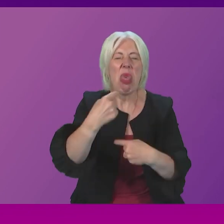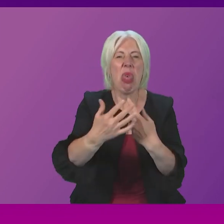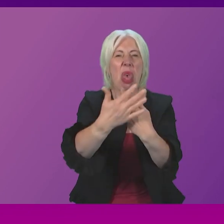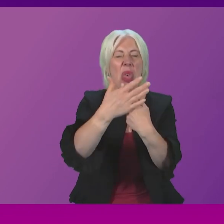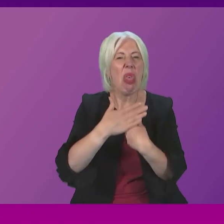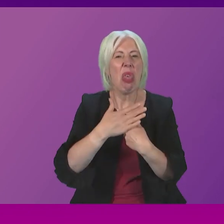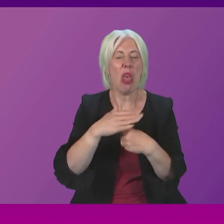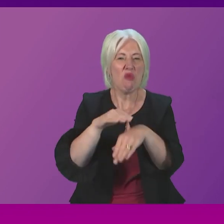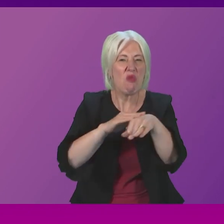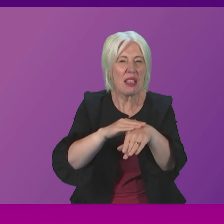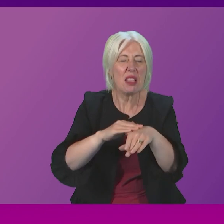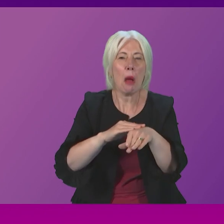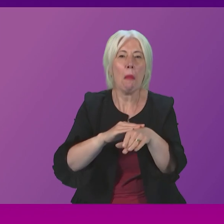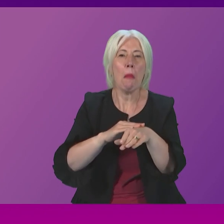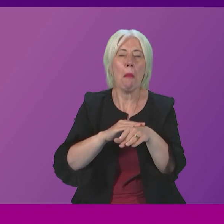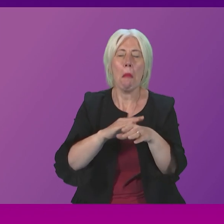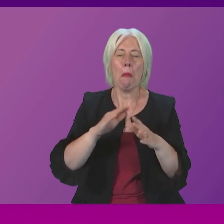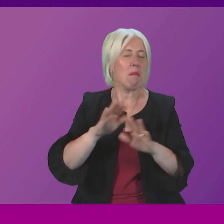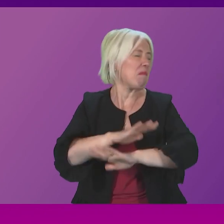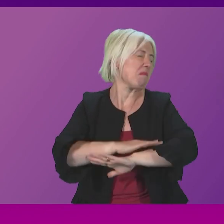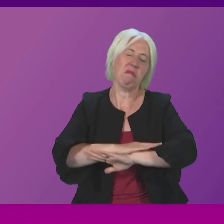personal racism off the scale,